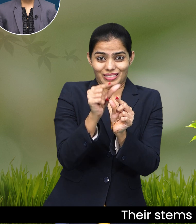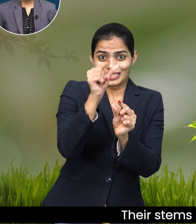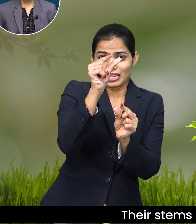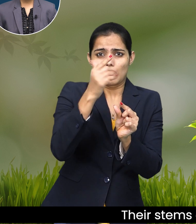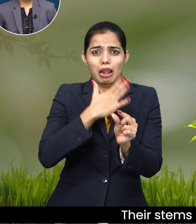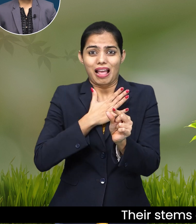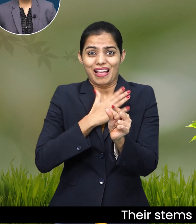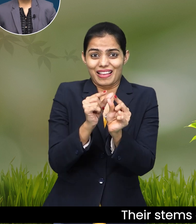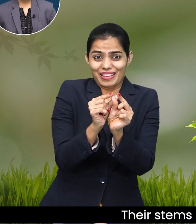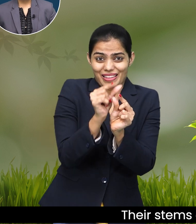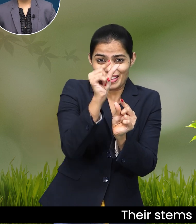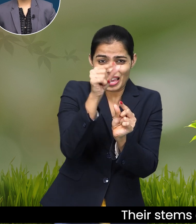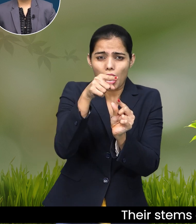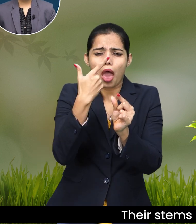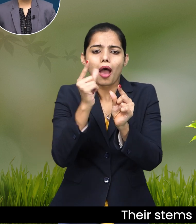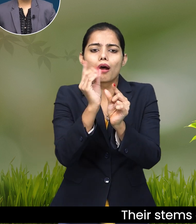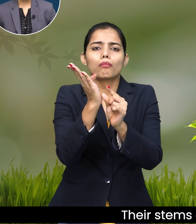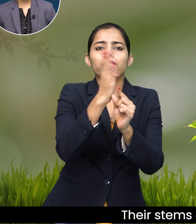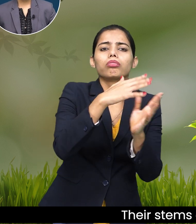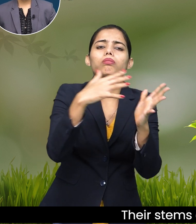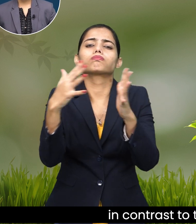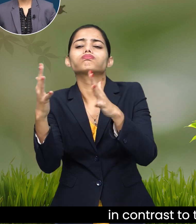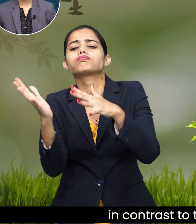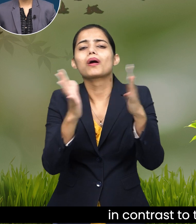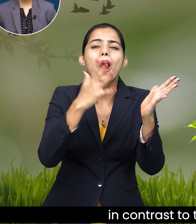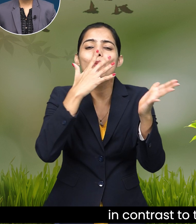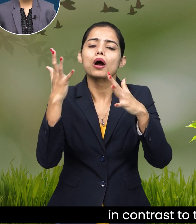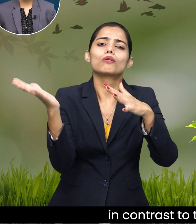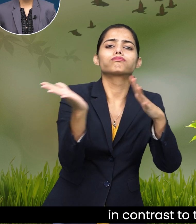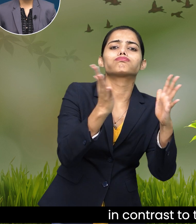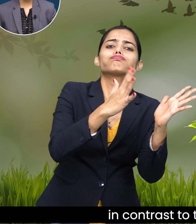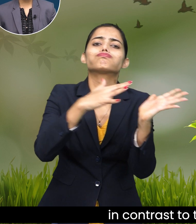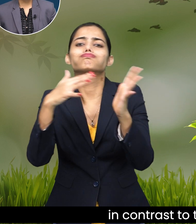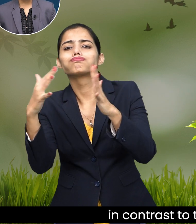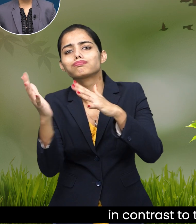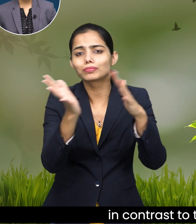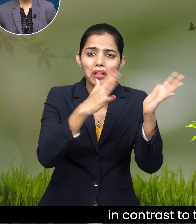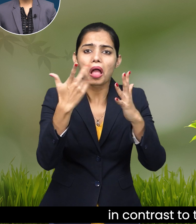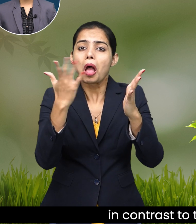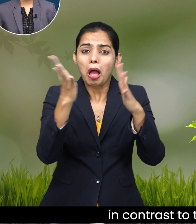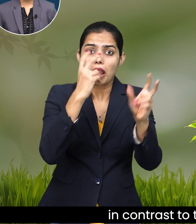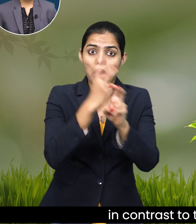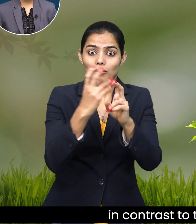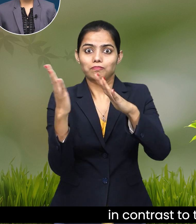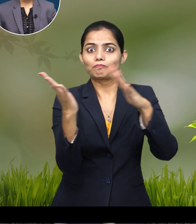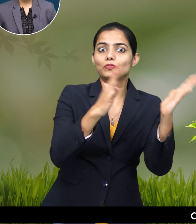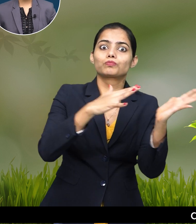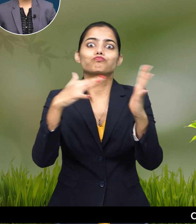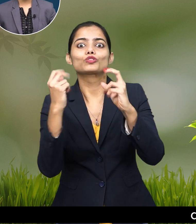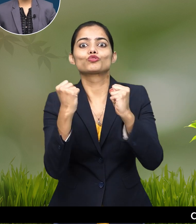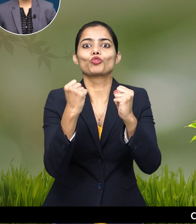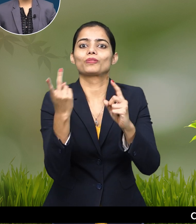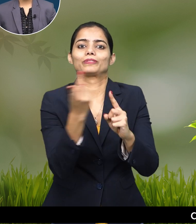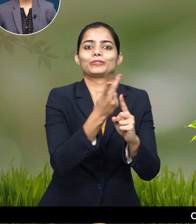Their stems are green and flexible, in contrast to the harder stems of trees